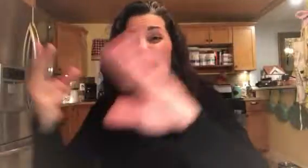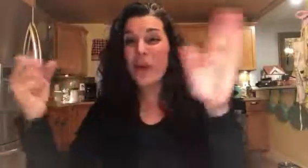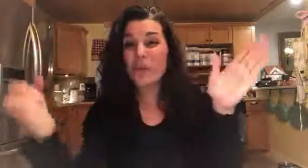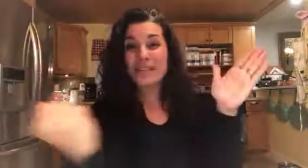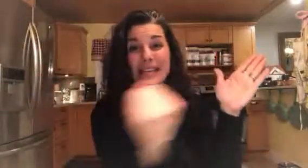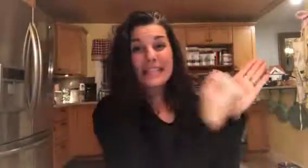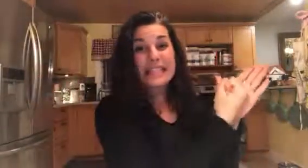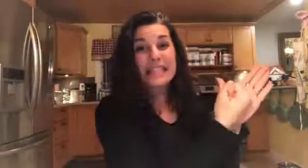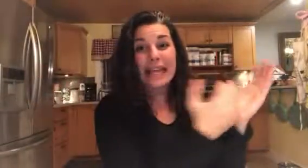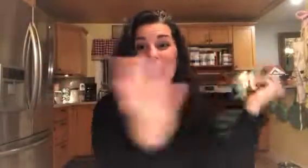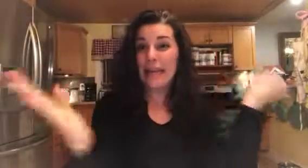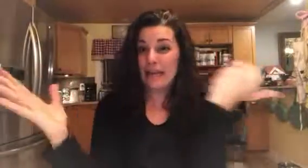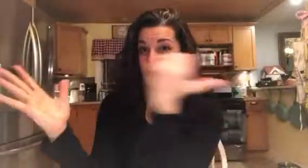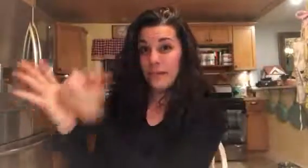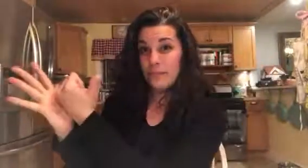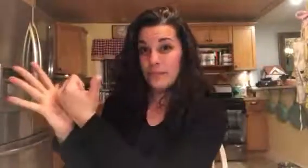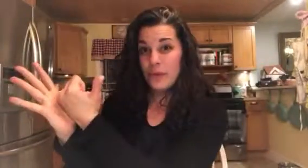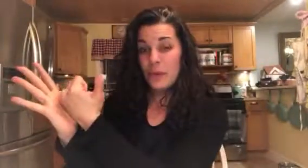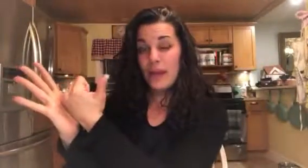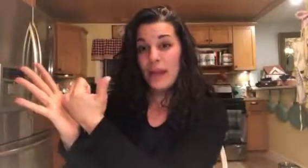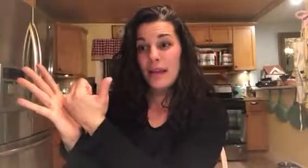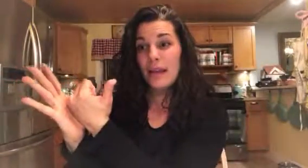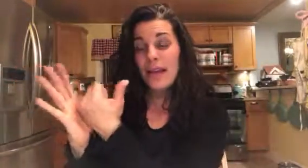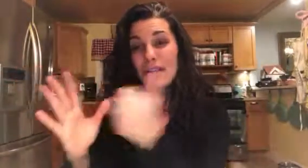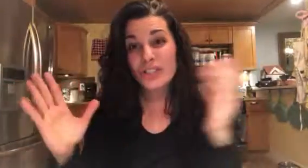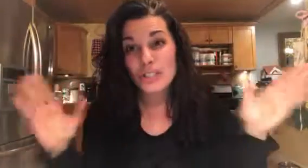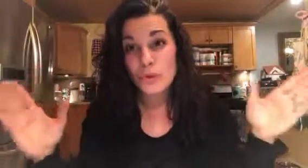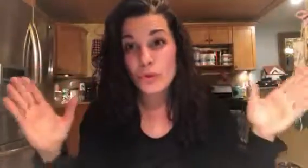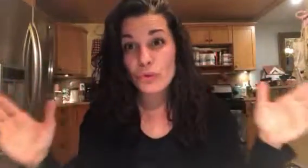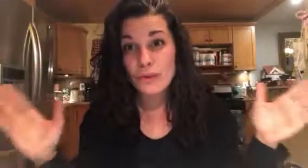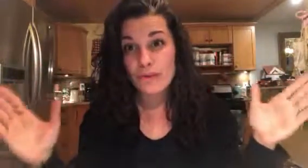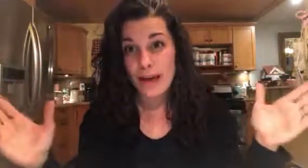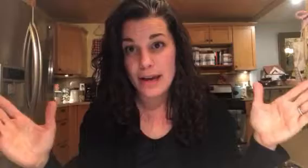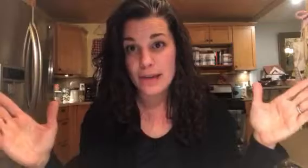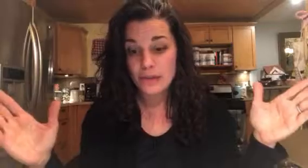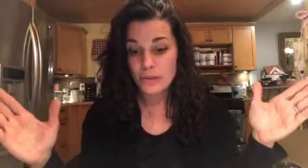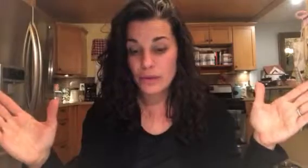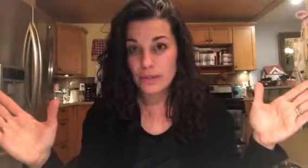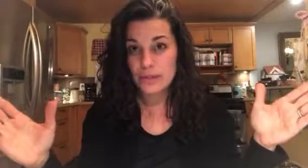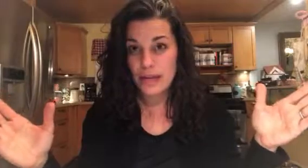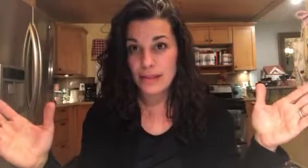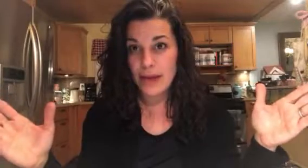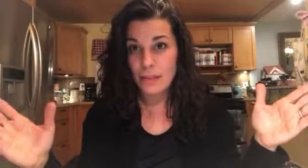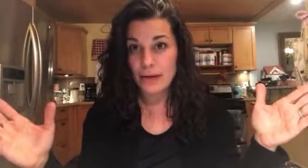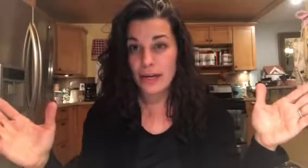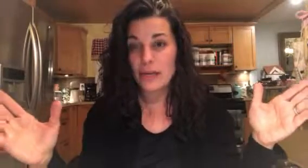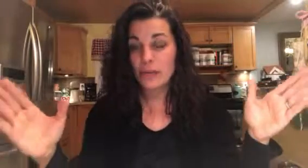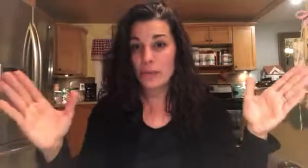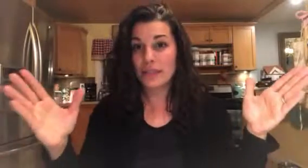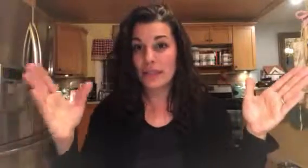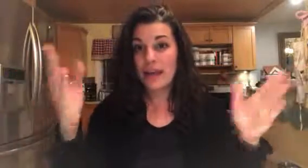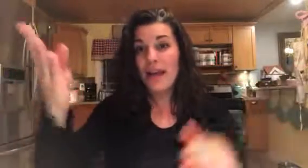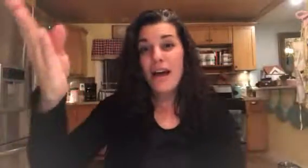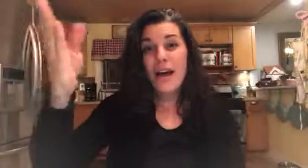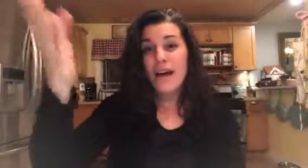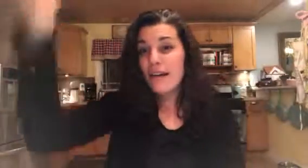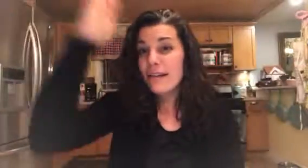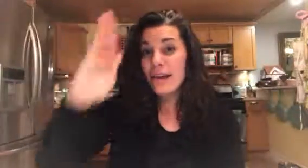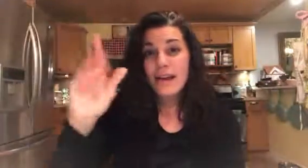that was slain. Okay? And Jesus was crucified. So we're going to sign it that way, right? So we're going to say, our